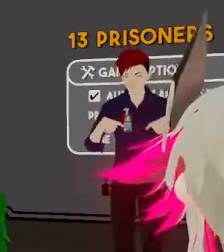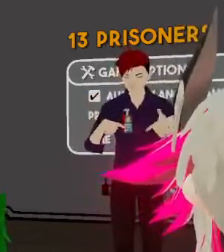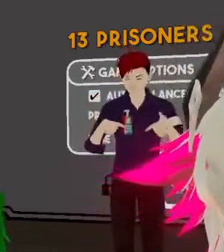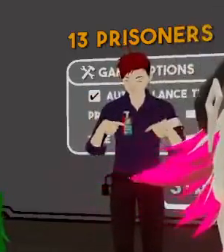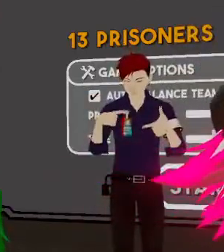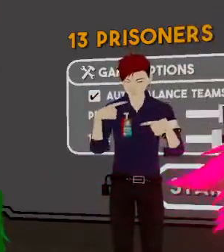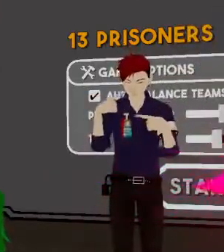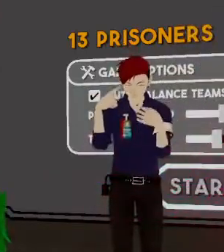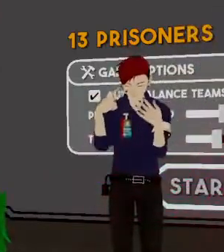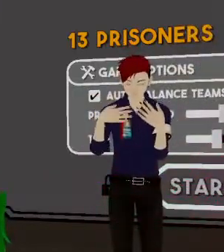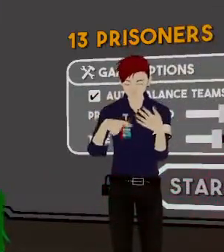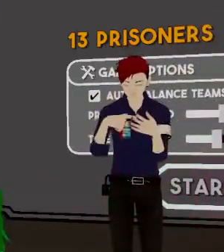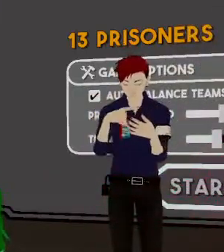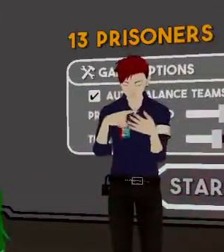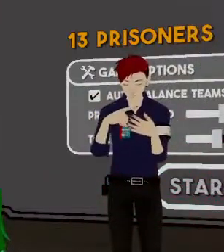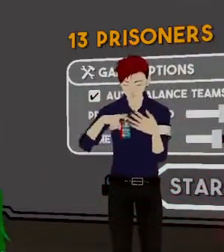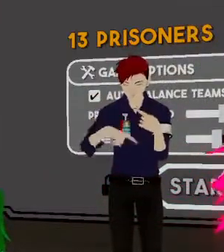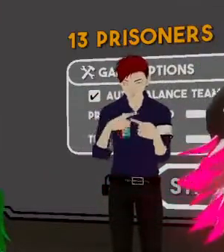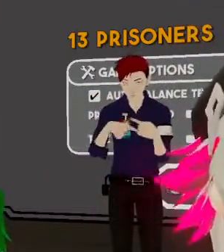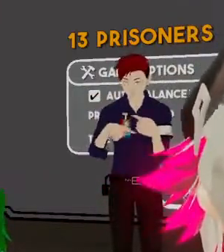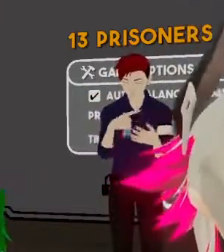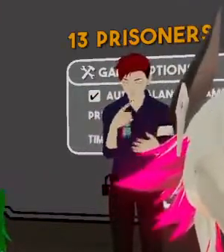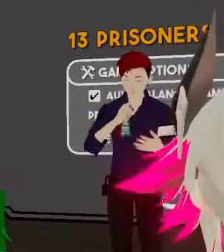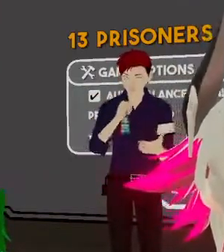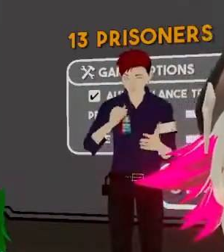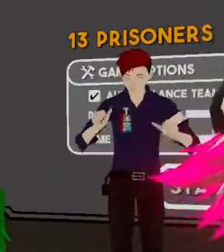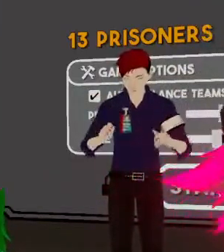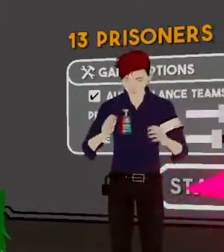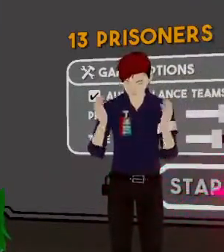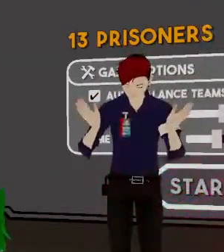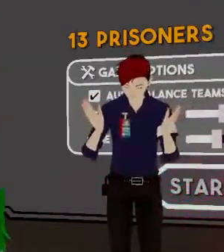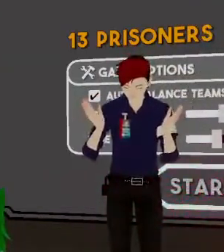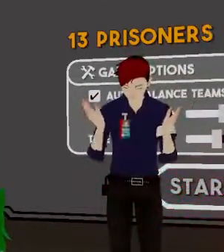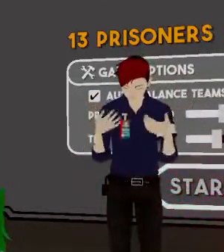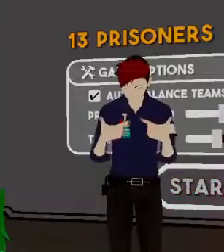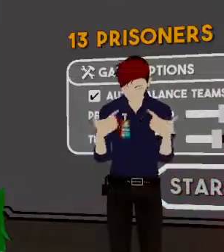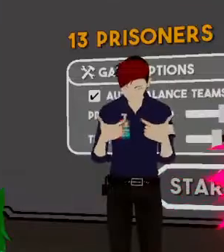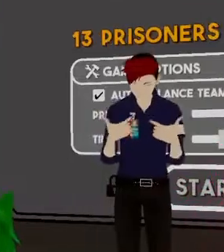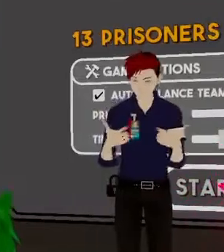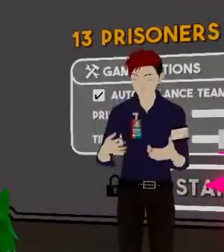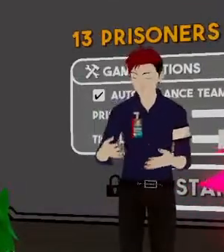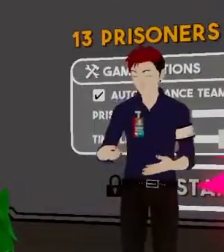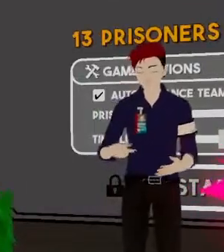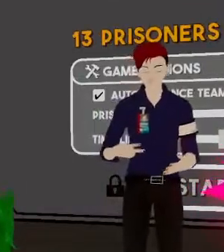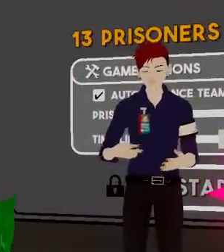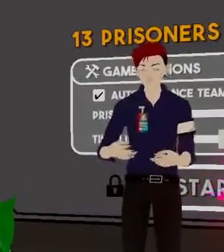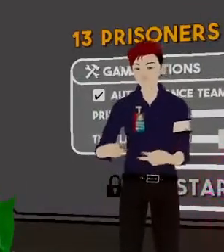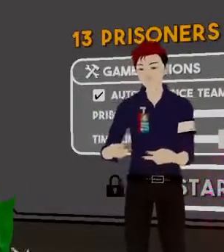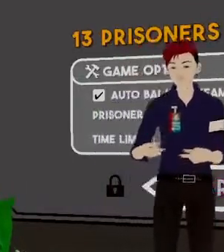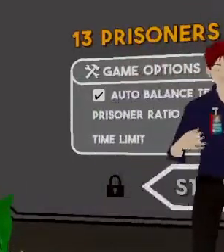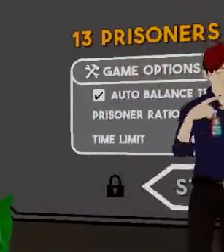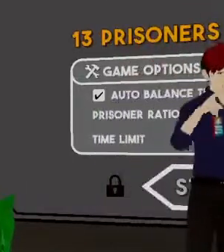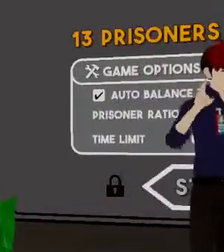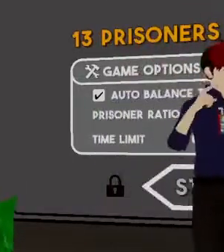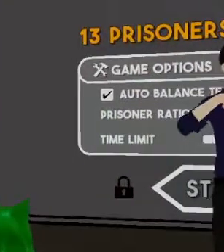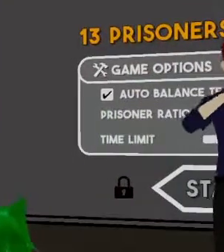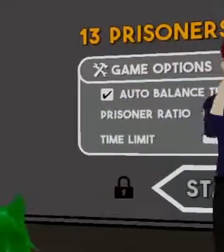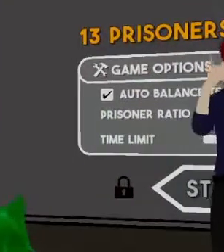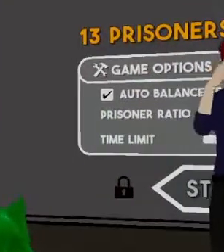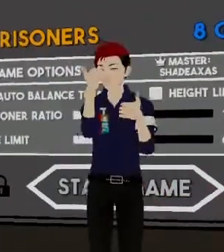that's me knowing I'm doing exactly what I'm telling you not to do. All right. Any